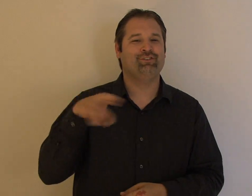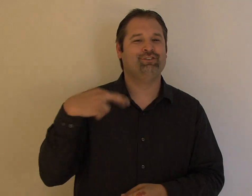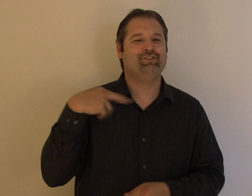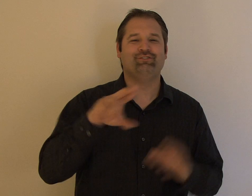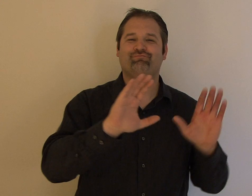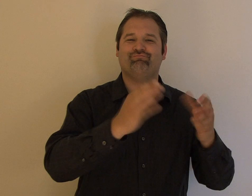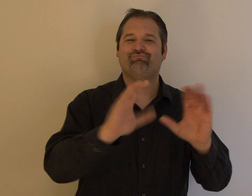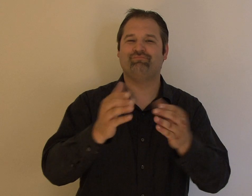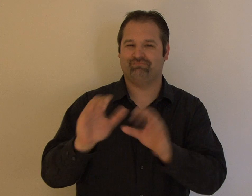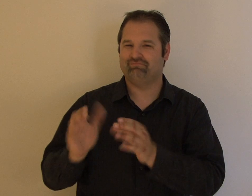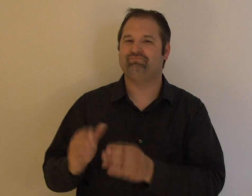Networking groups.